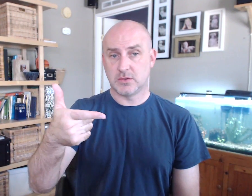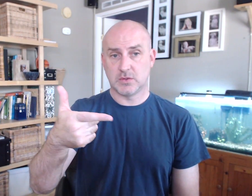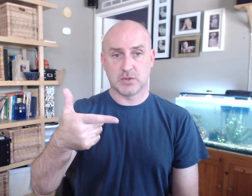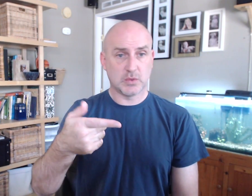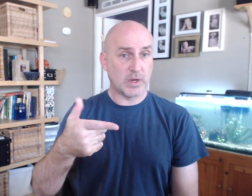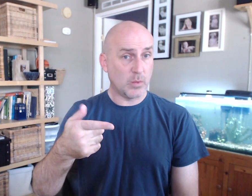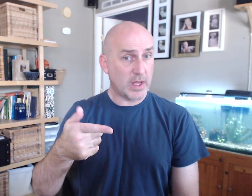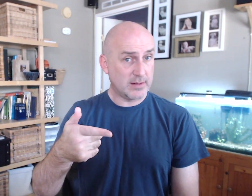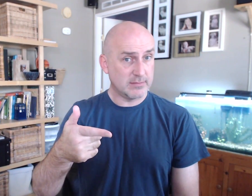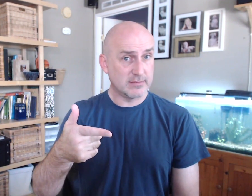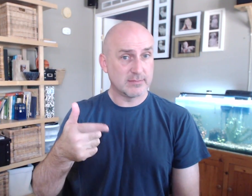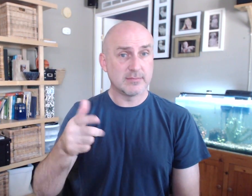21,